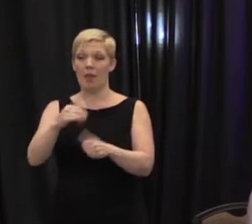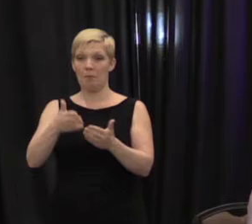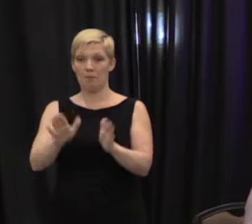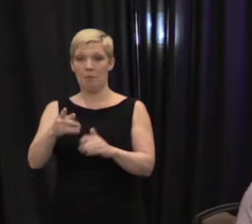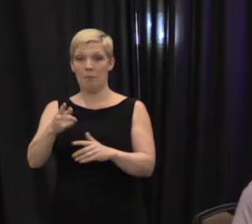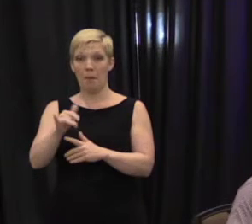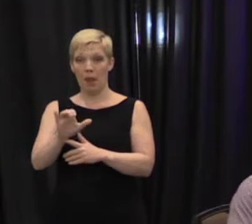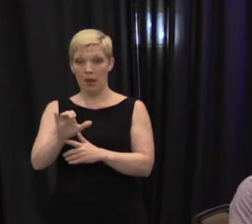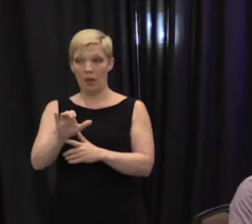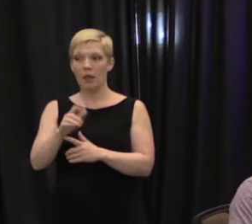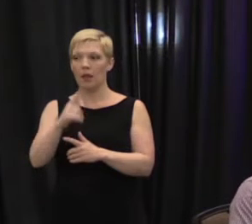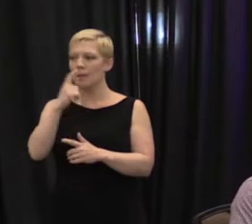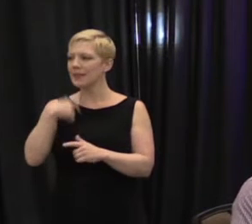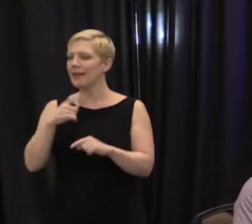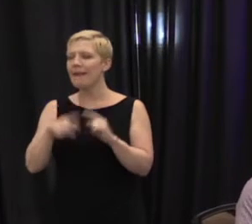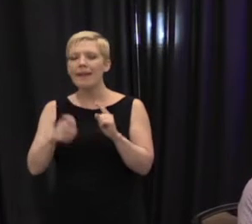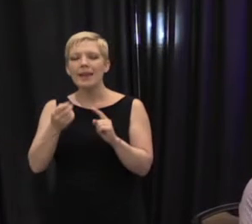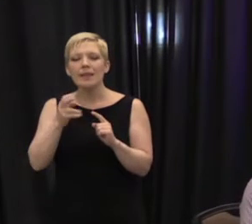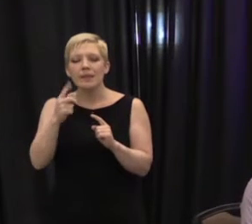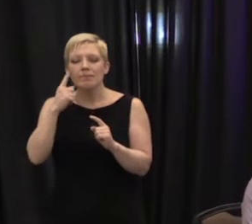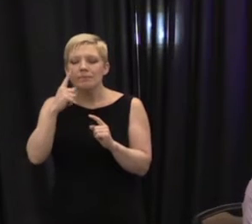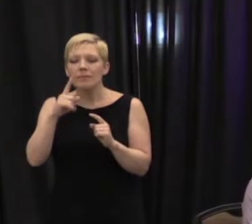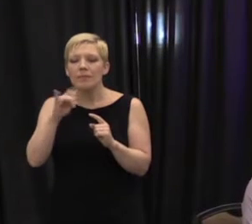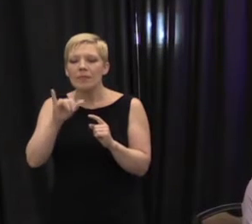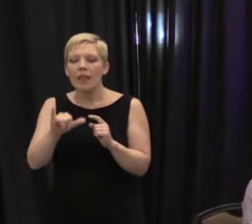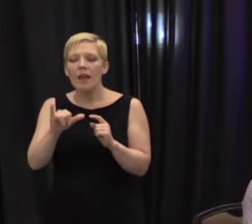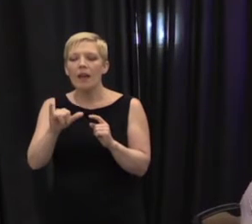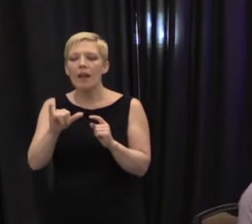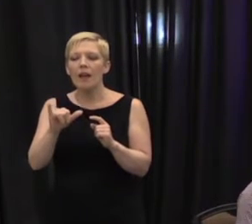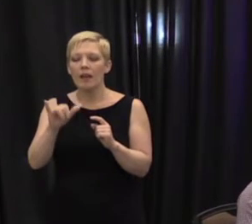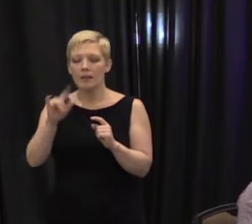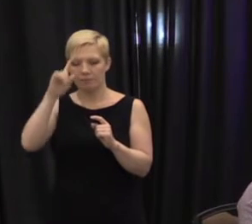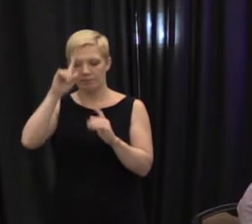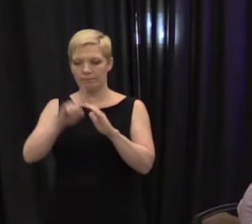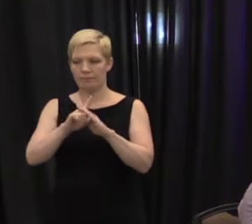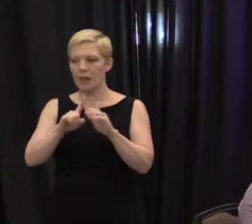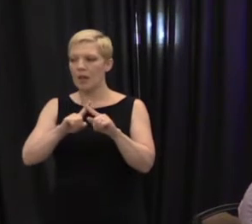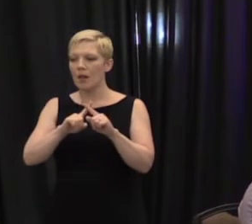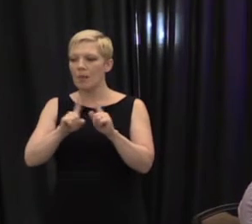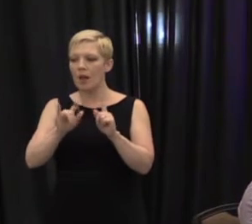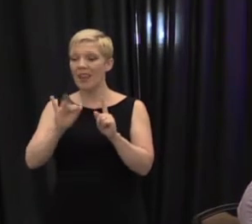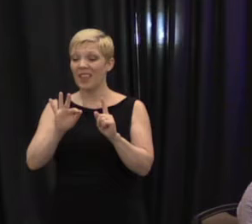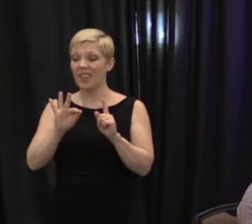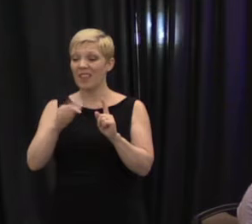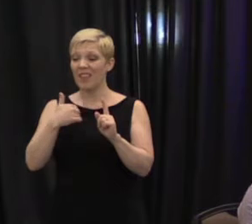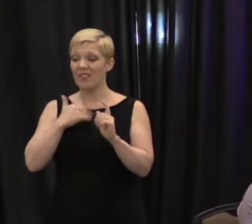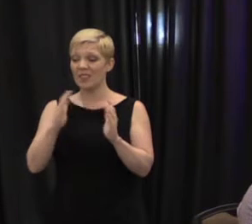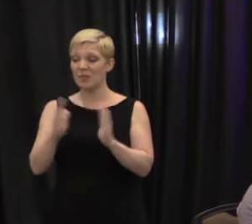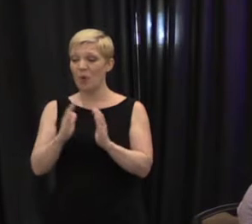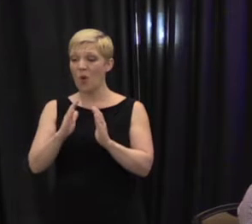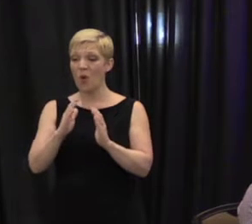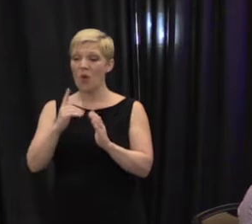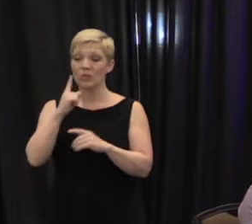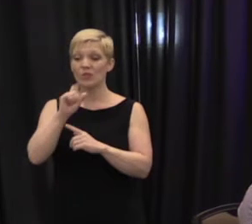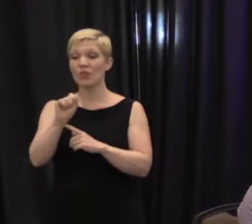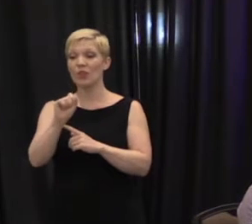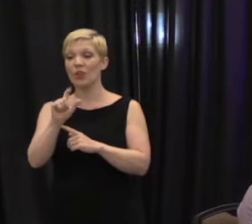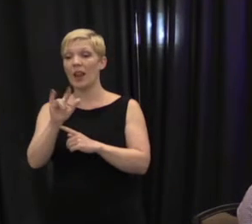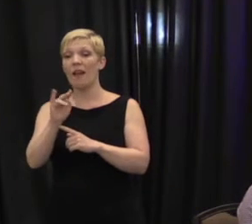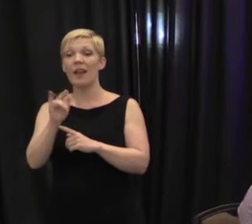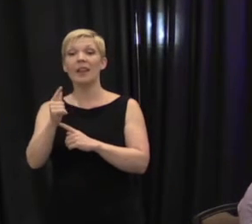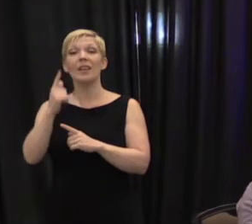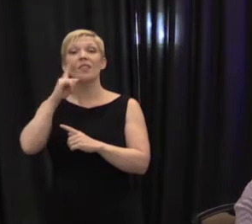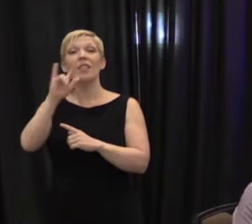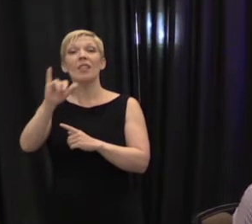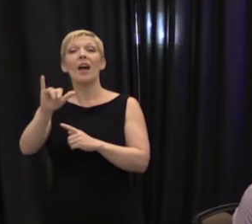I can't even believe I had these thoughts in my head, but it's true, is that if there was a small silver lining to a Trump